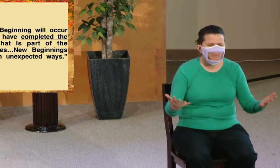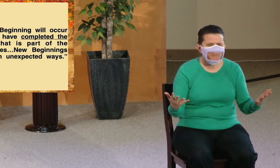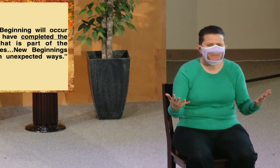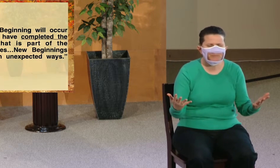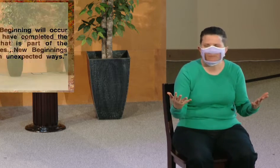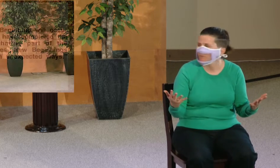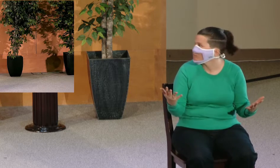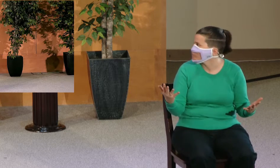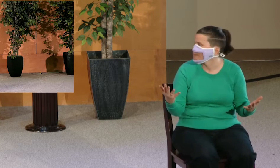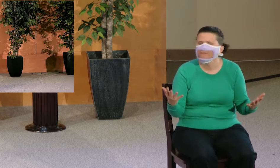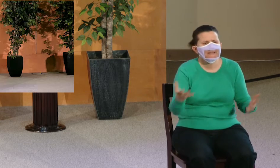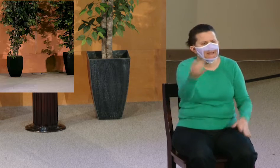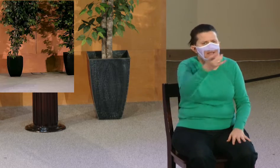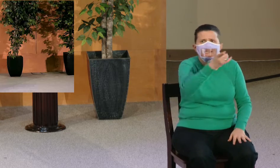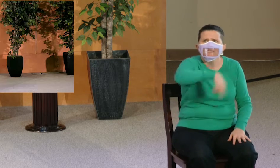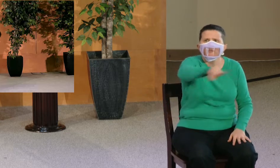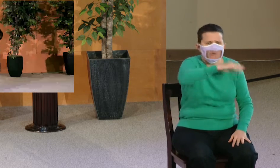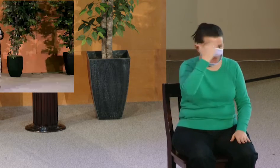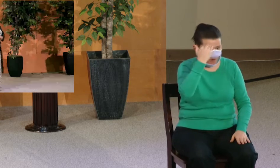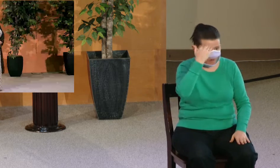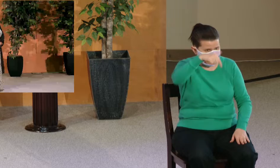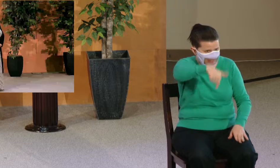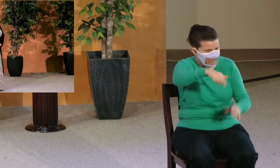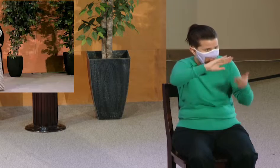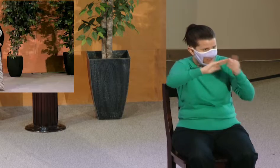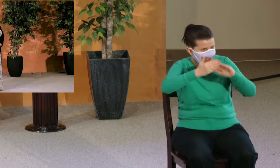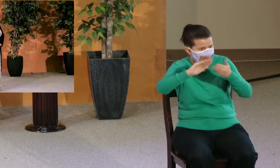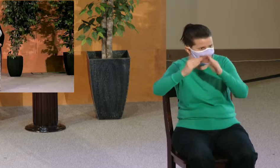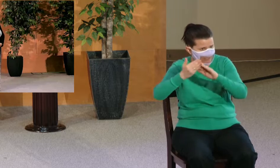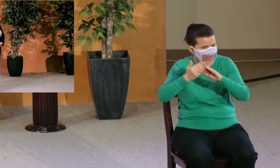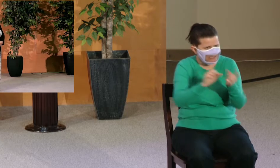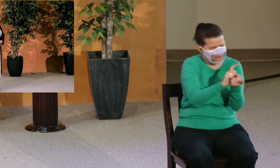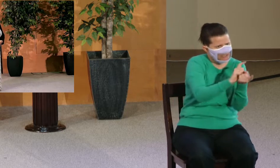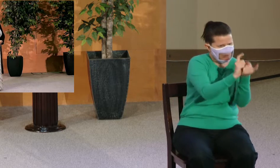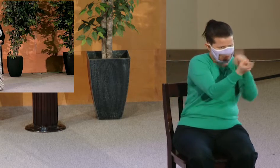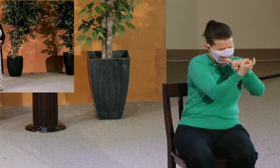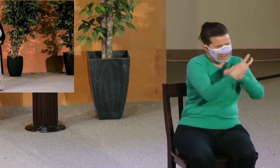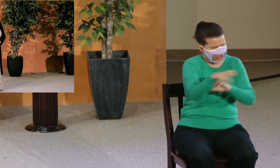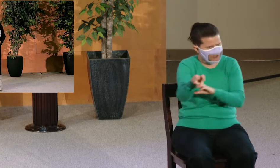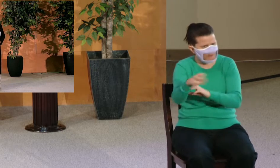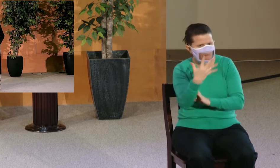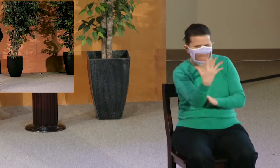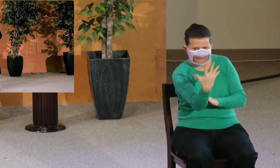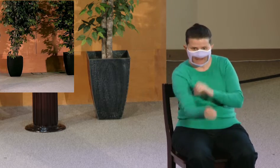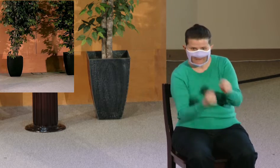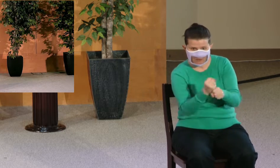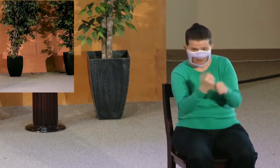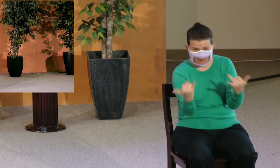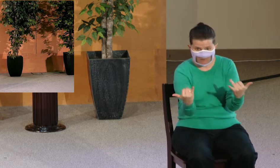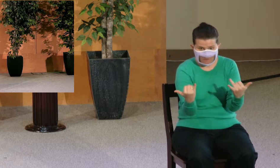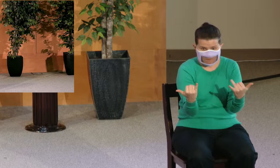know that this community has been in transition for about 5 years? 5